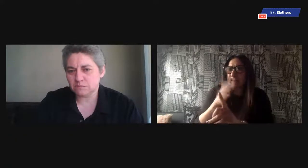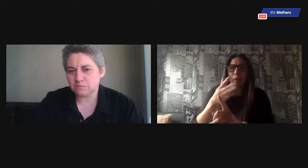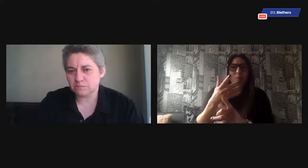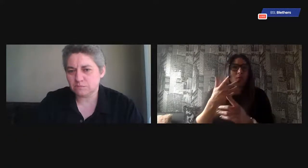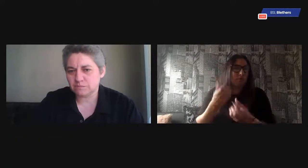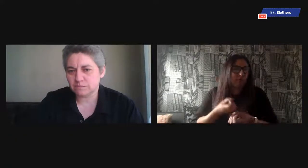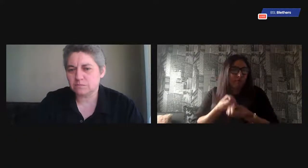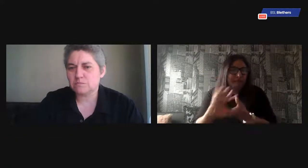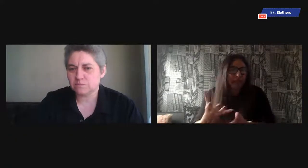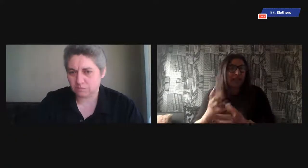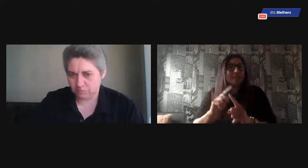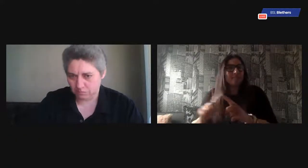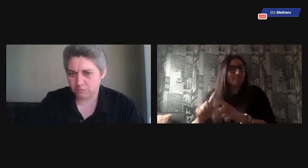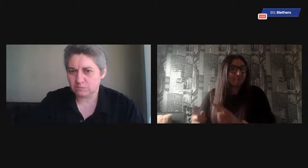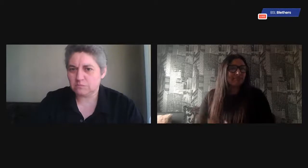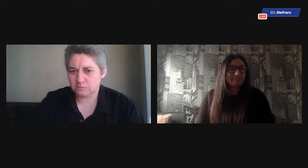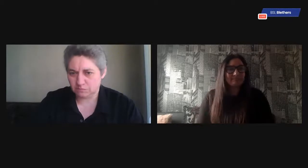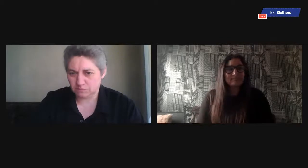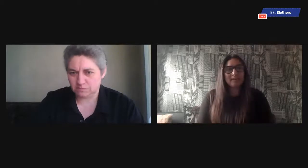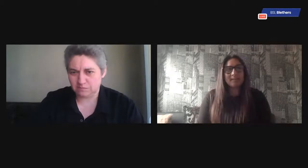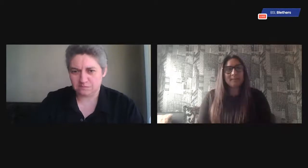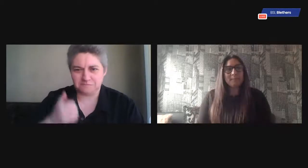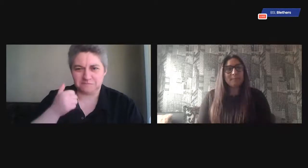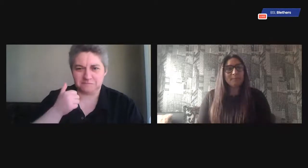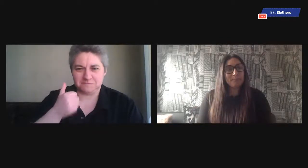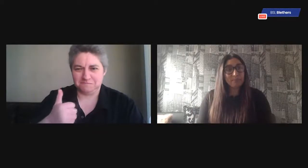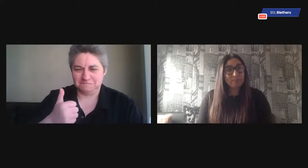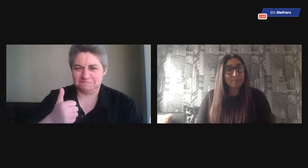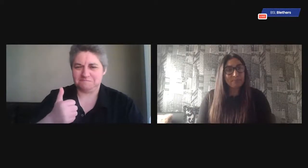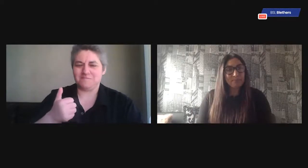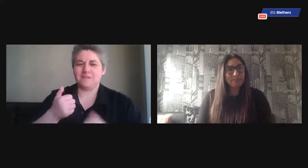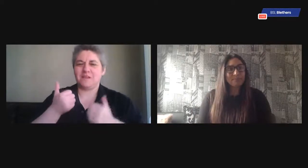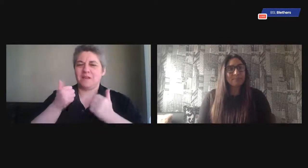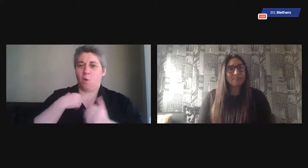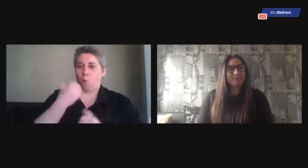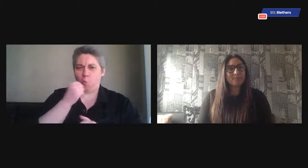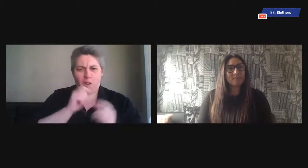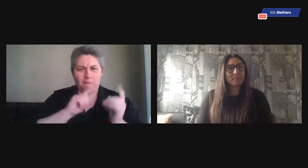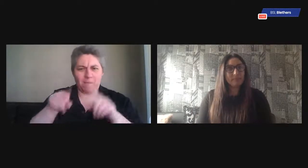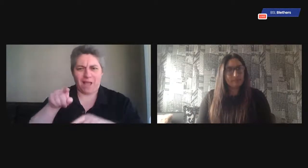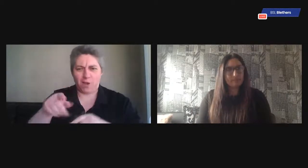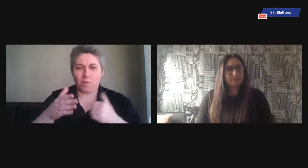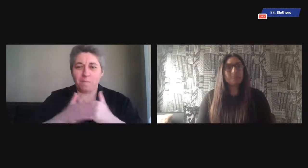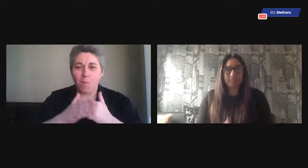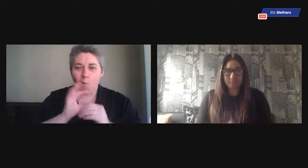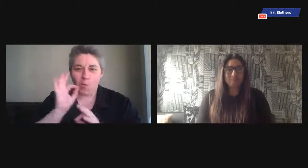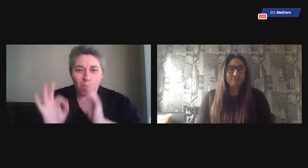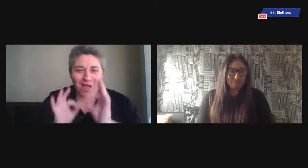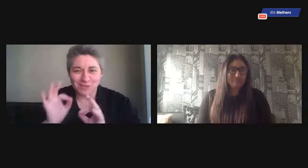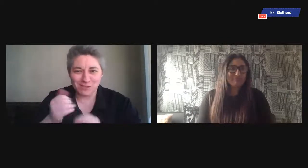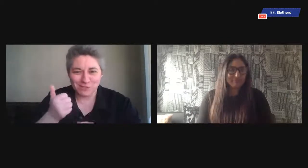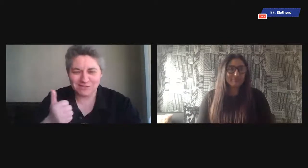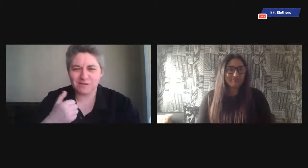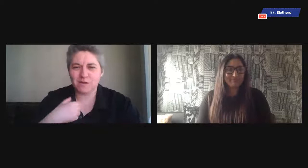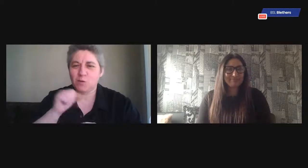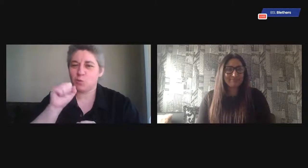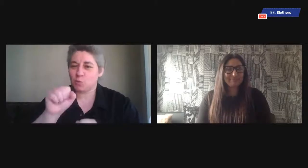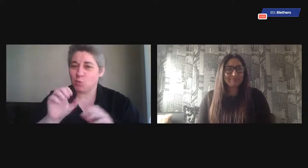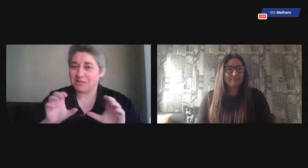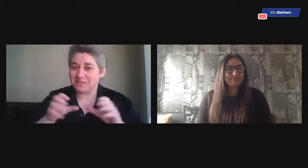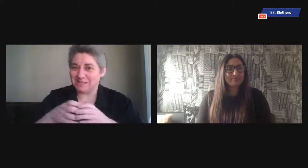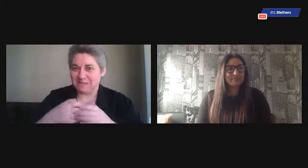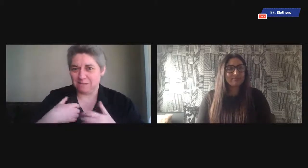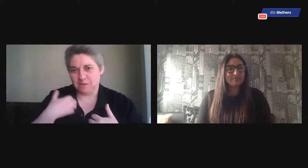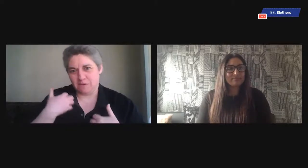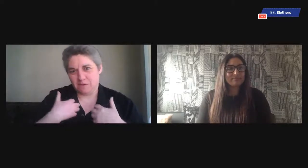information is accessible. We help in signposting people to other projects that can help them also. We're going to come back